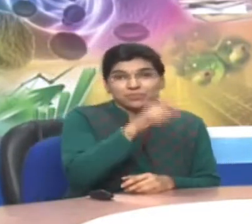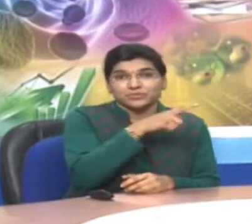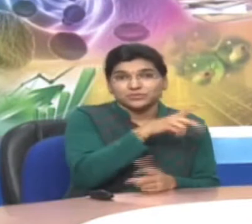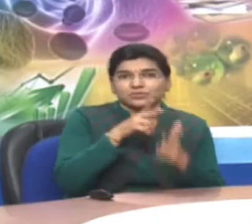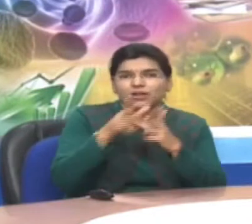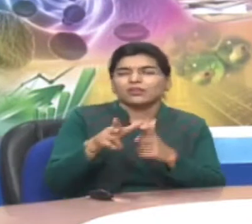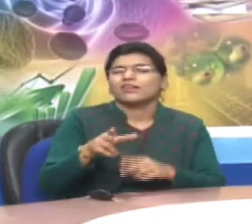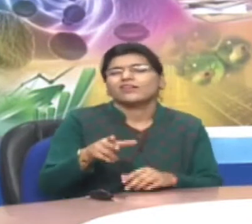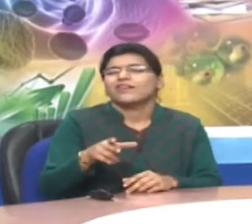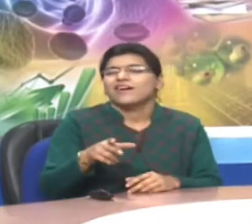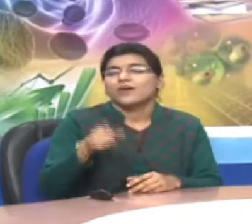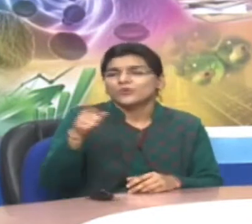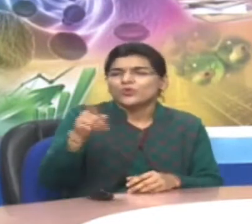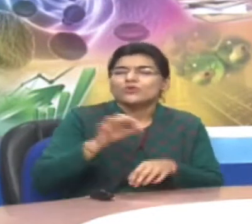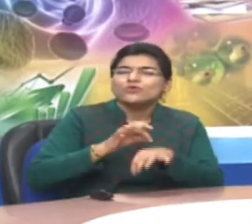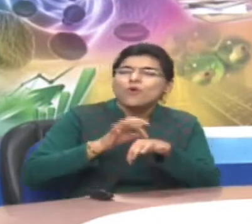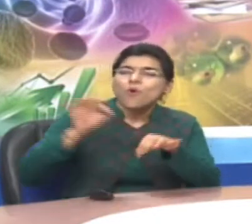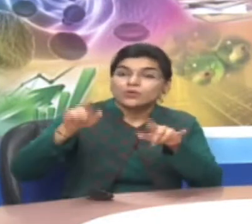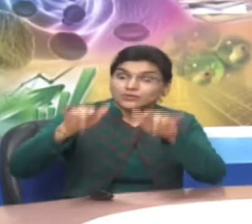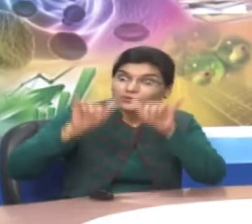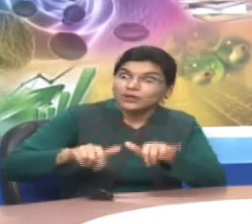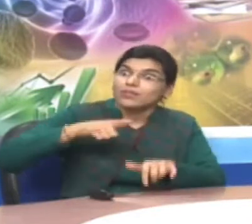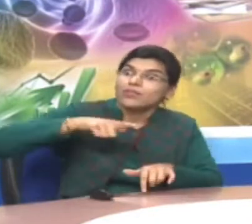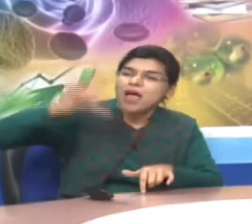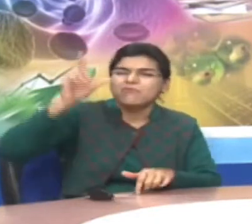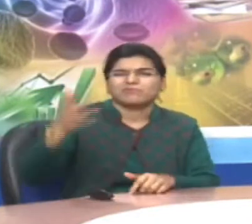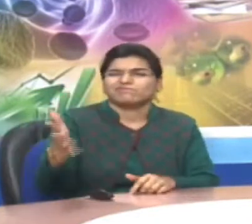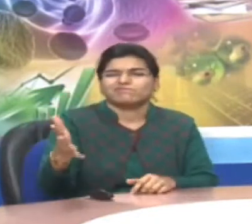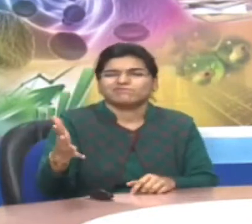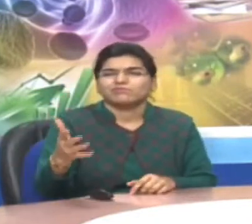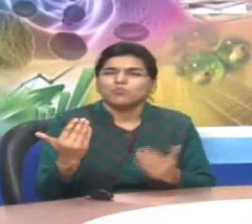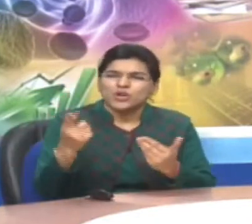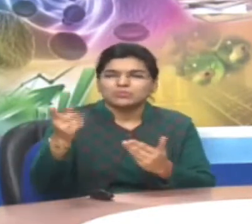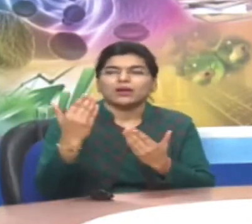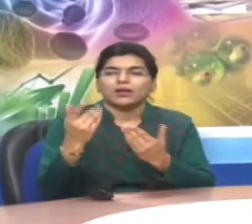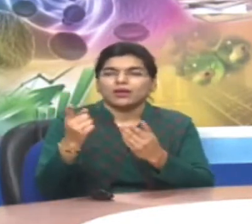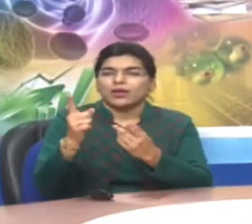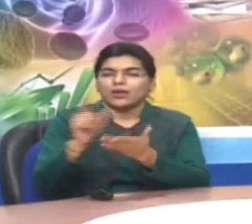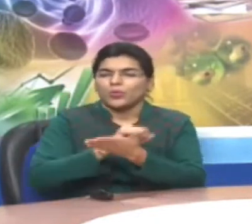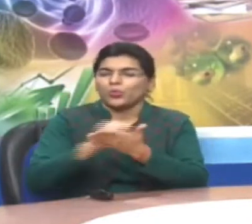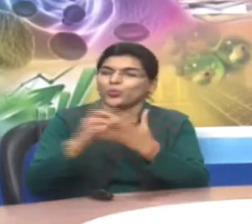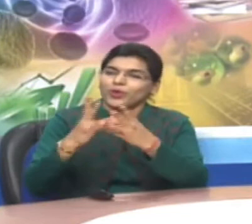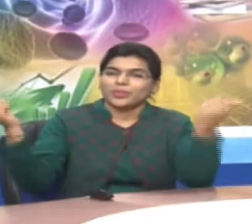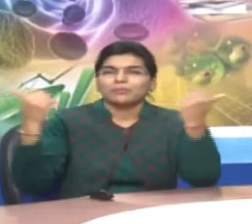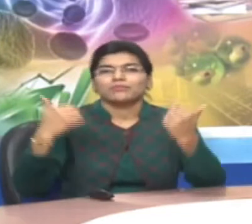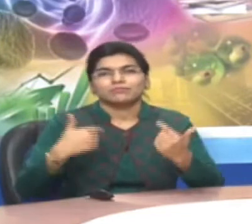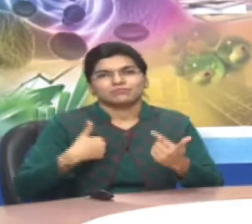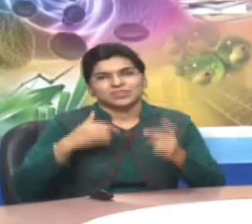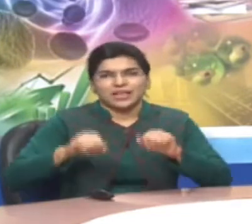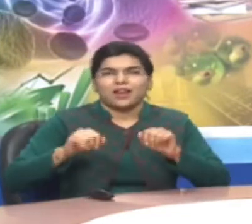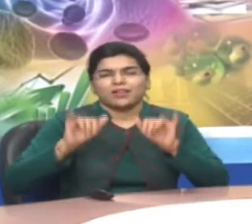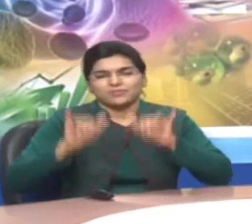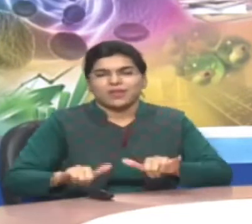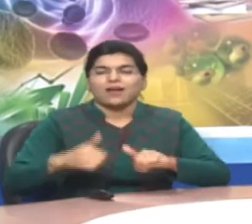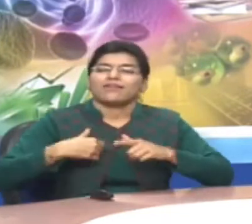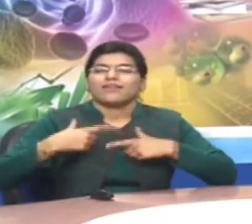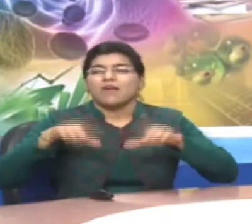Intruder says, you won't be here for so long, so I didn't trouble to ask.